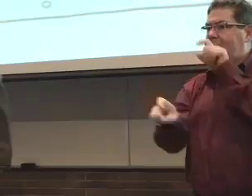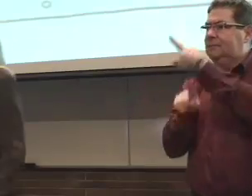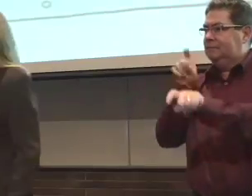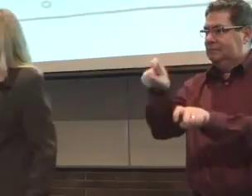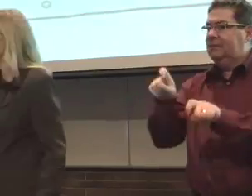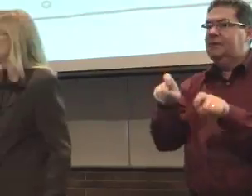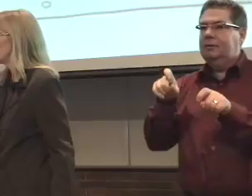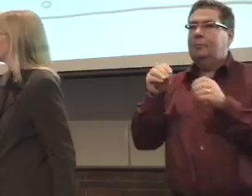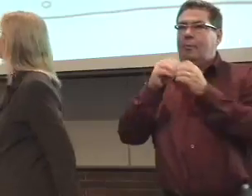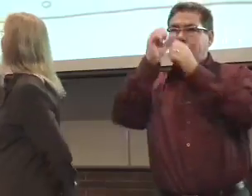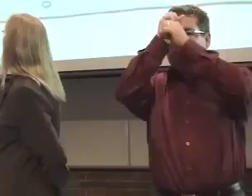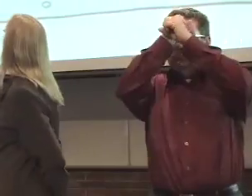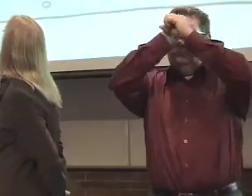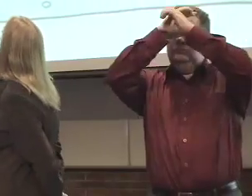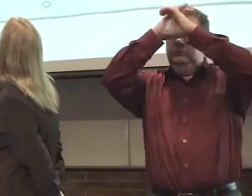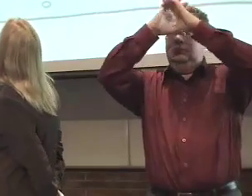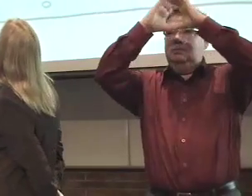Then with print.